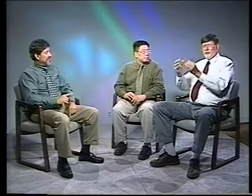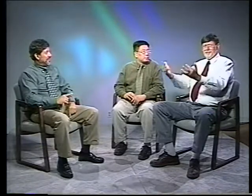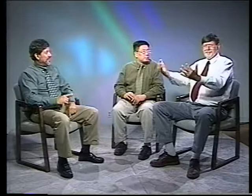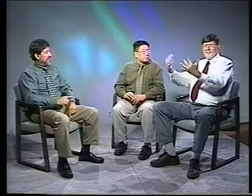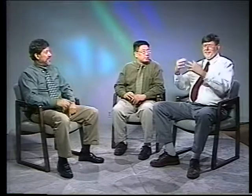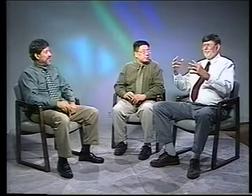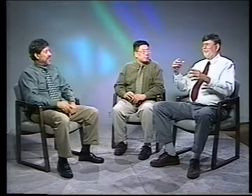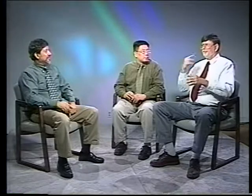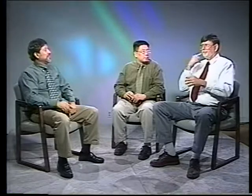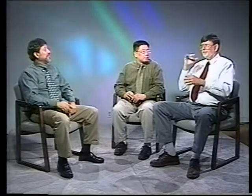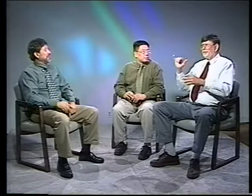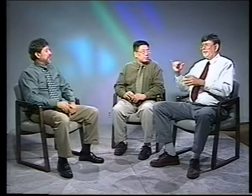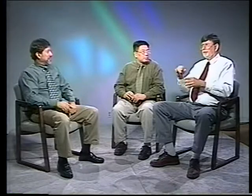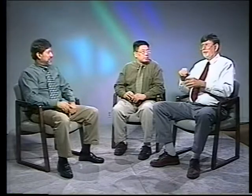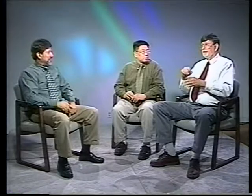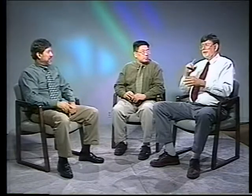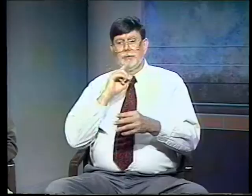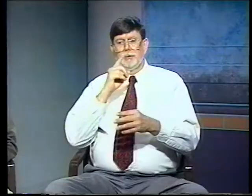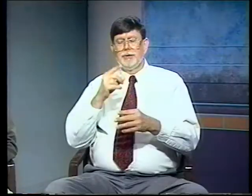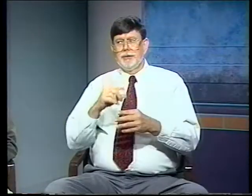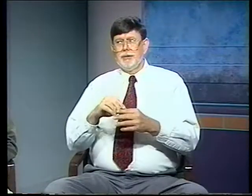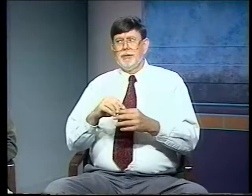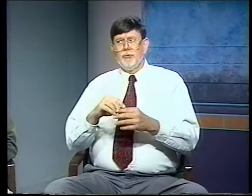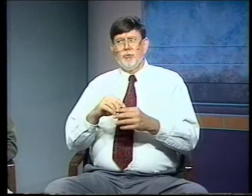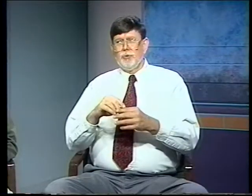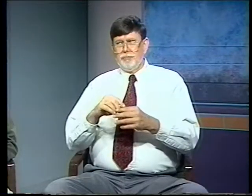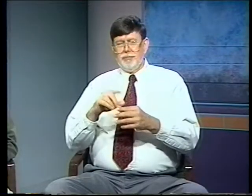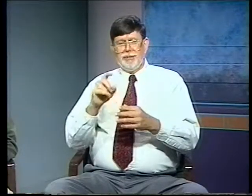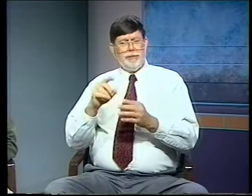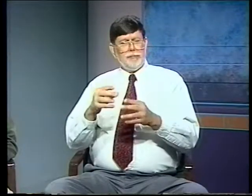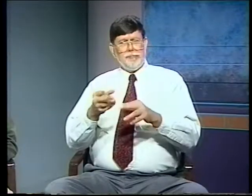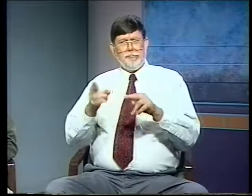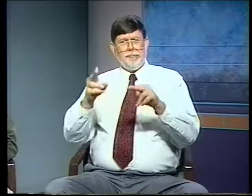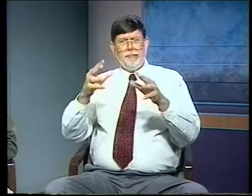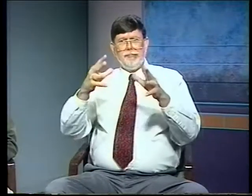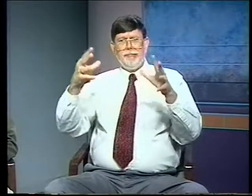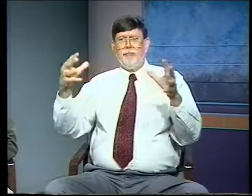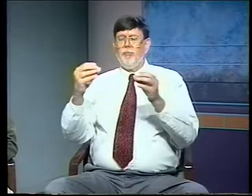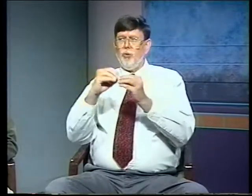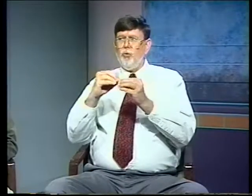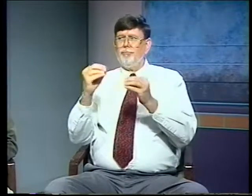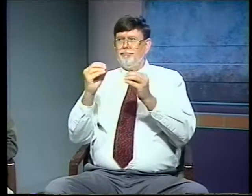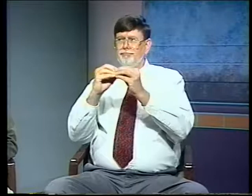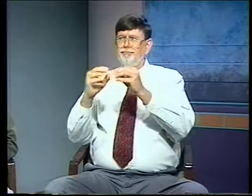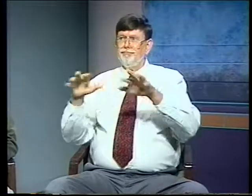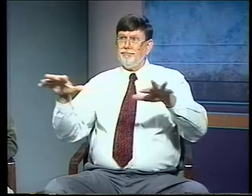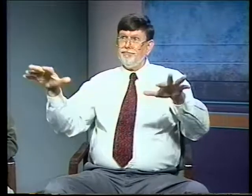to. Yeah, and hopefully we'll be able to get a lot more on there. We really do need to increase our numbers